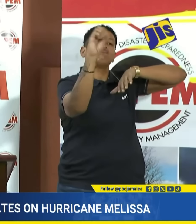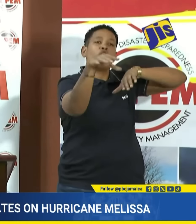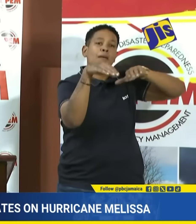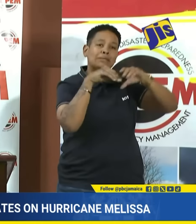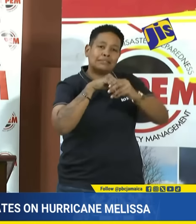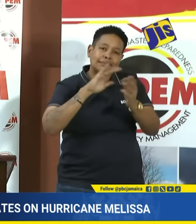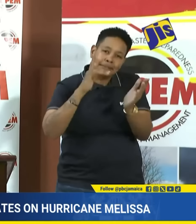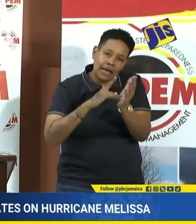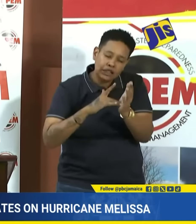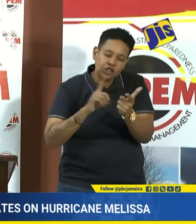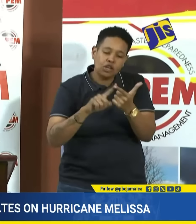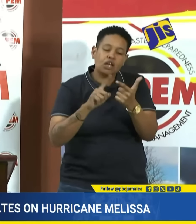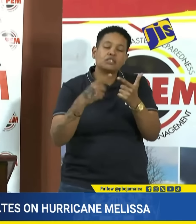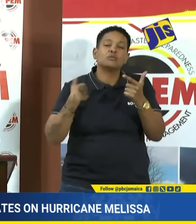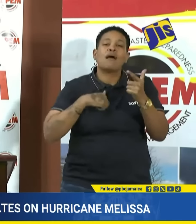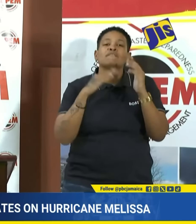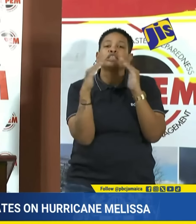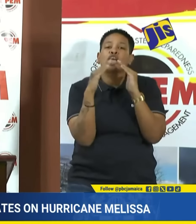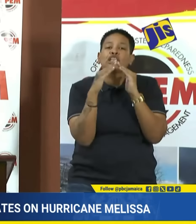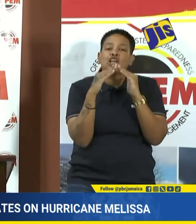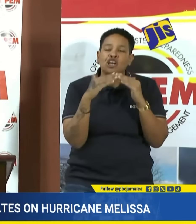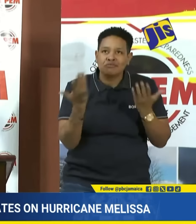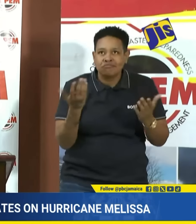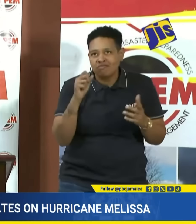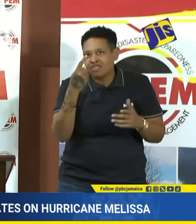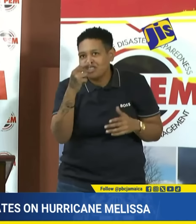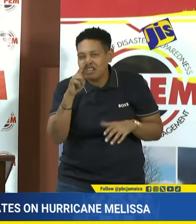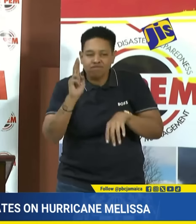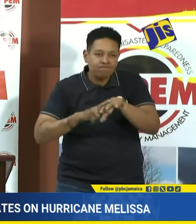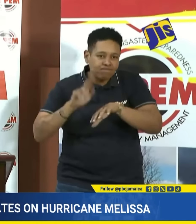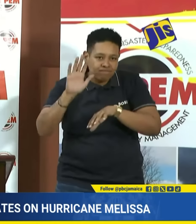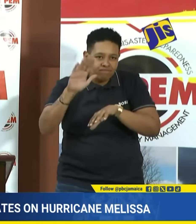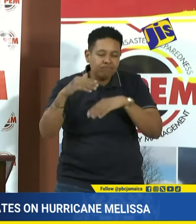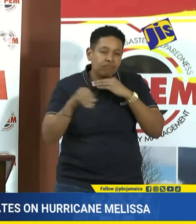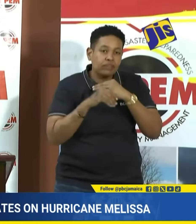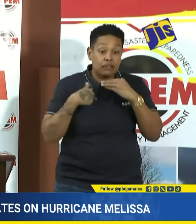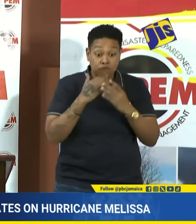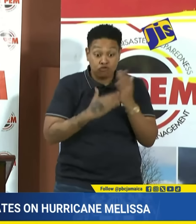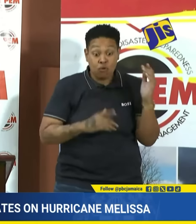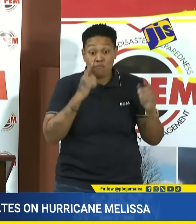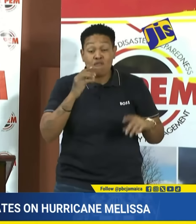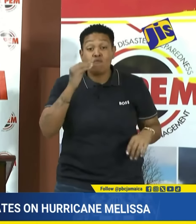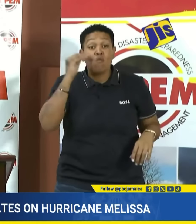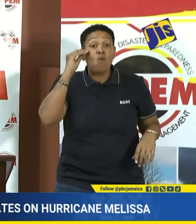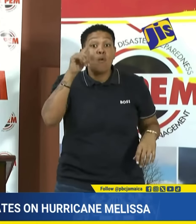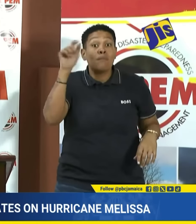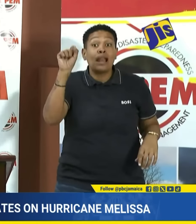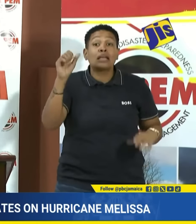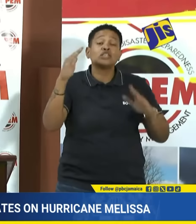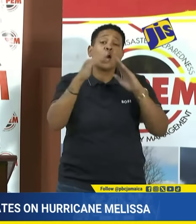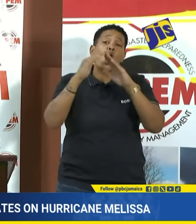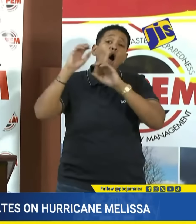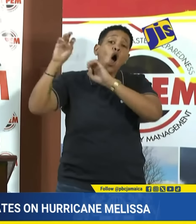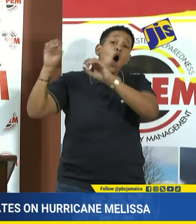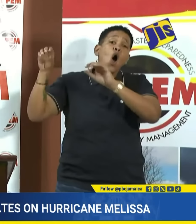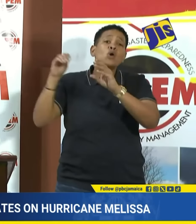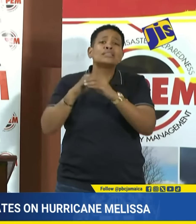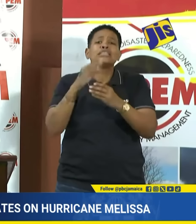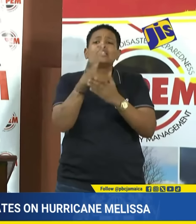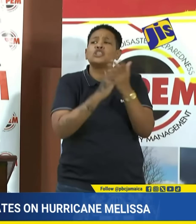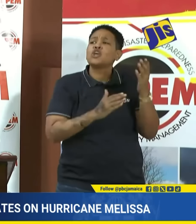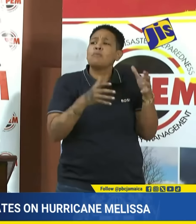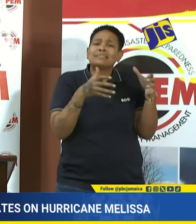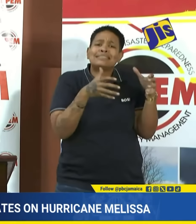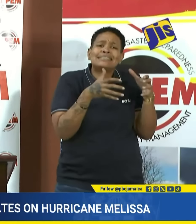centers, we have shelters, and there are also some of the homeless are being housed in